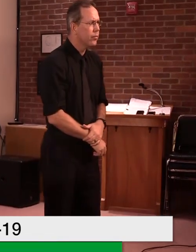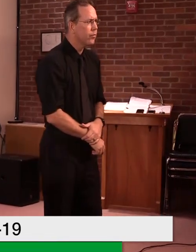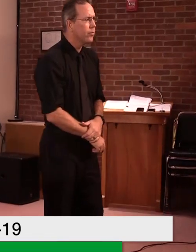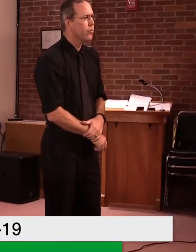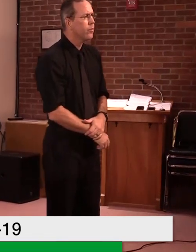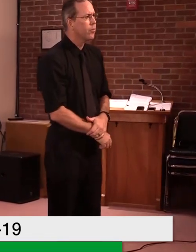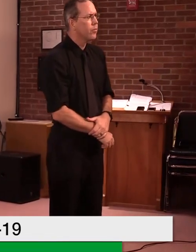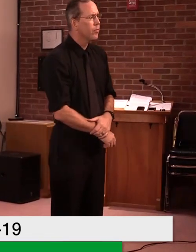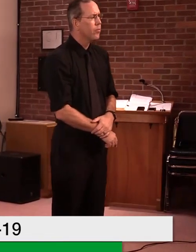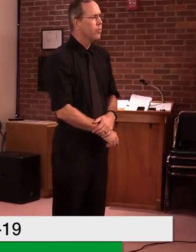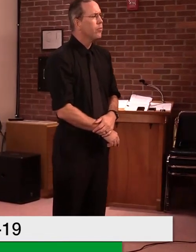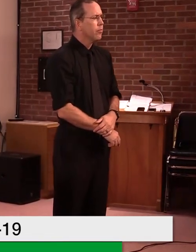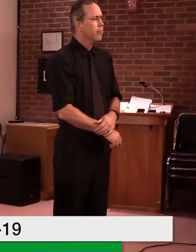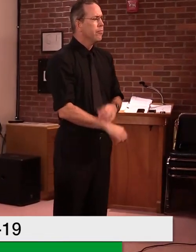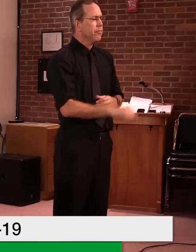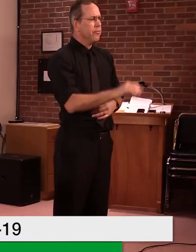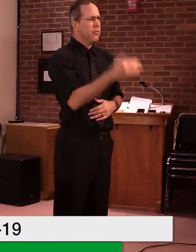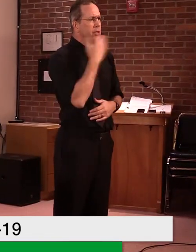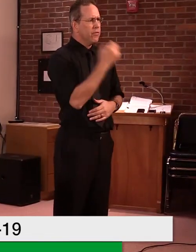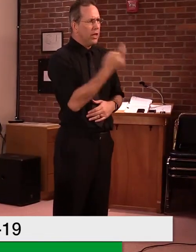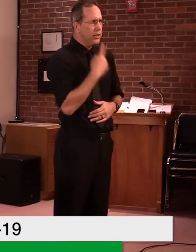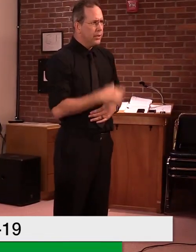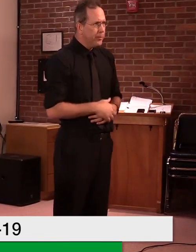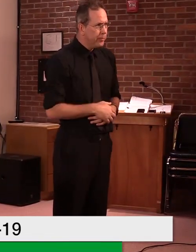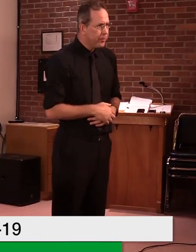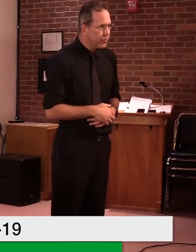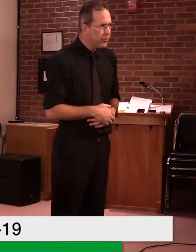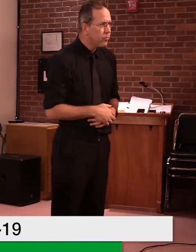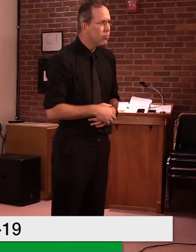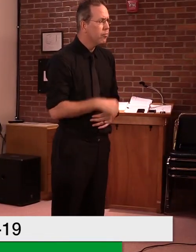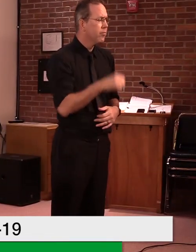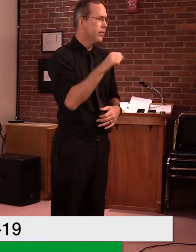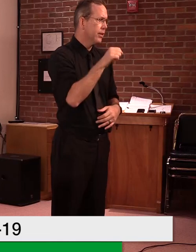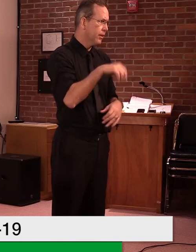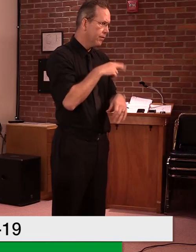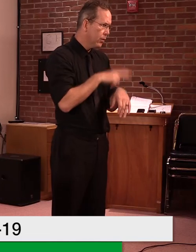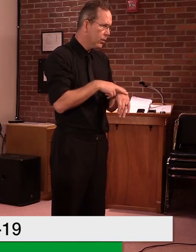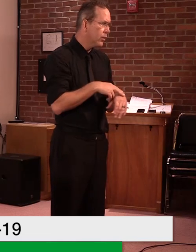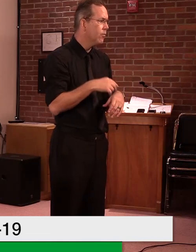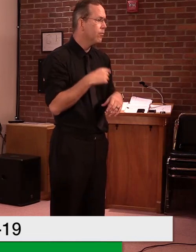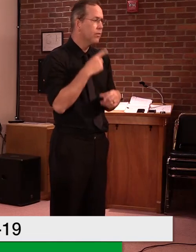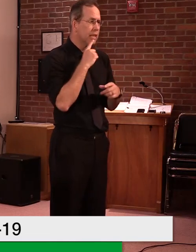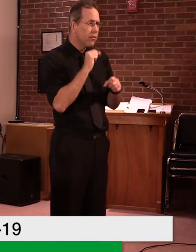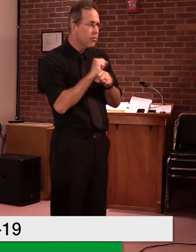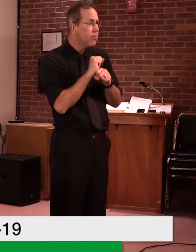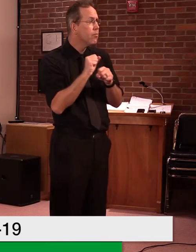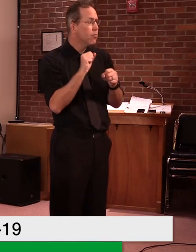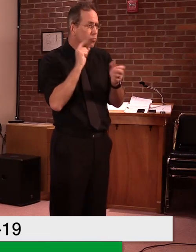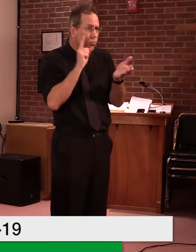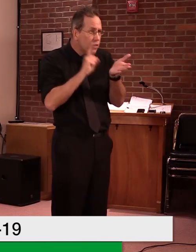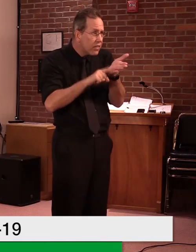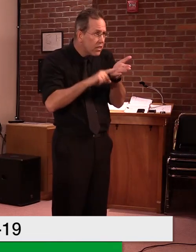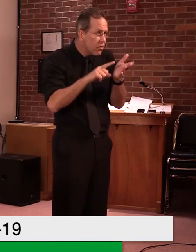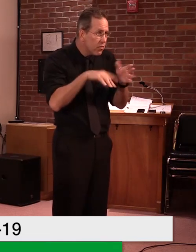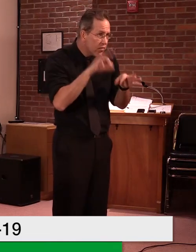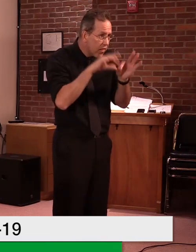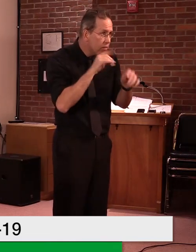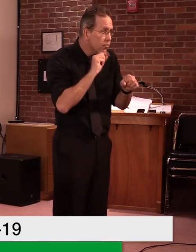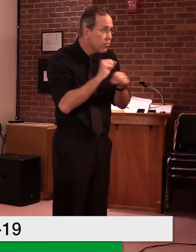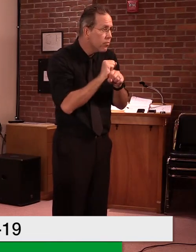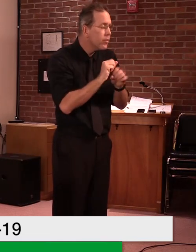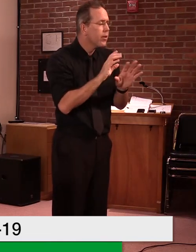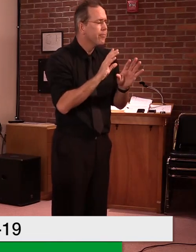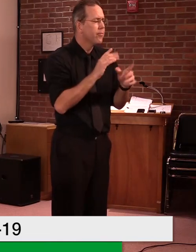Paul, thank you for the question. Obviously, we are responsible if, in fact, that person is in our custody, like